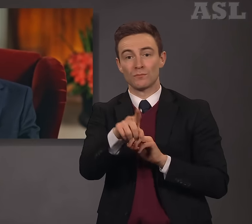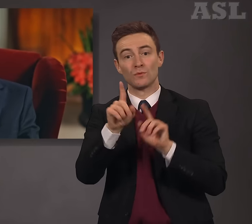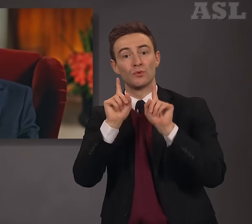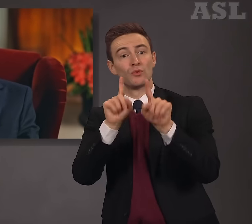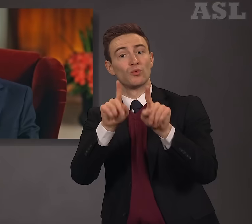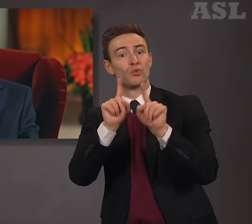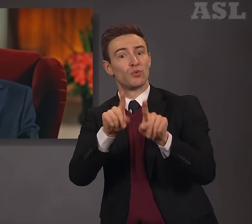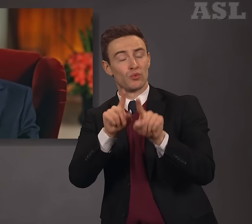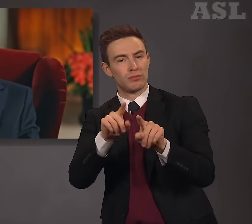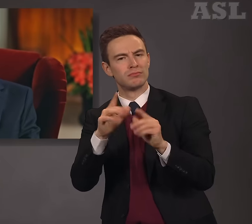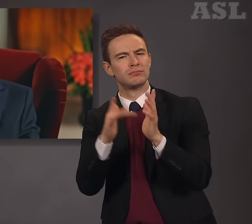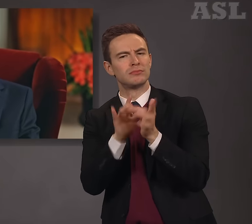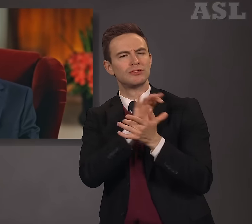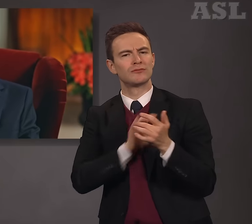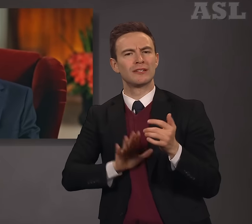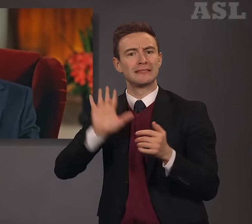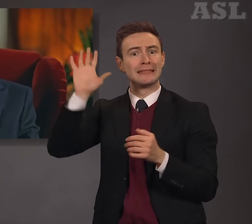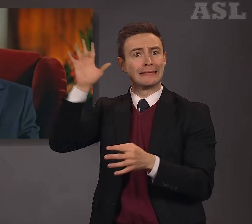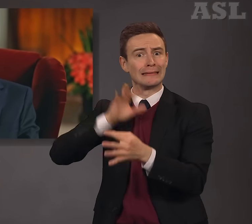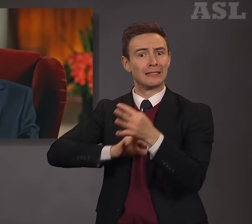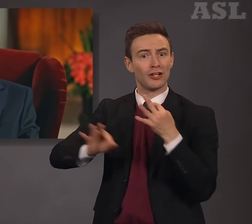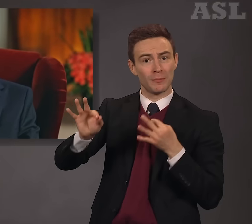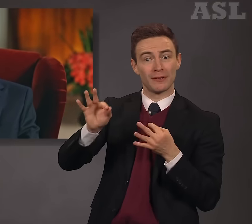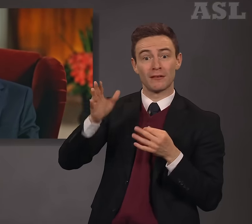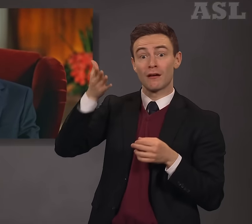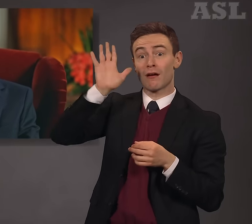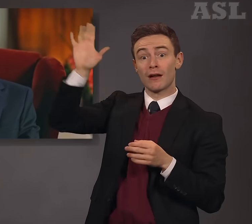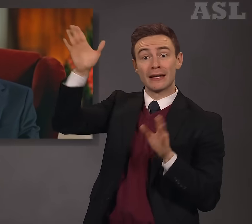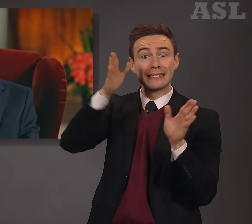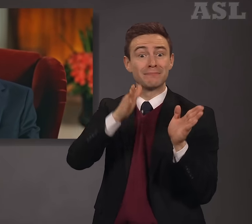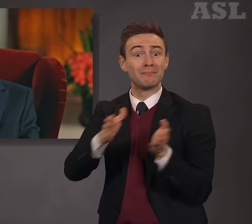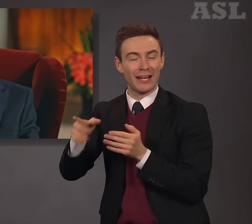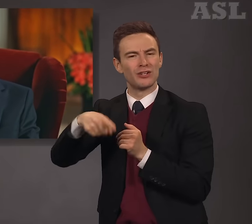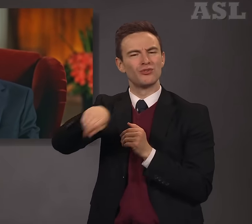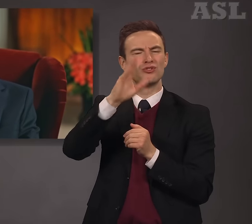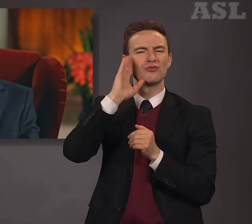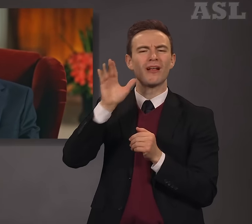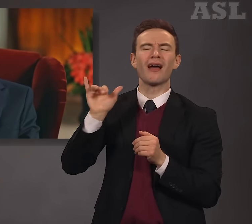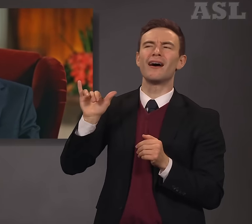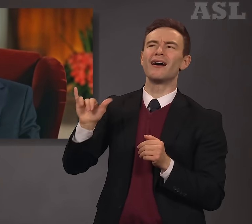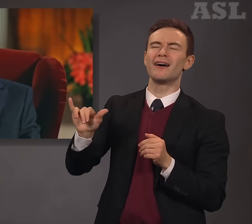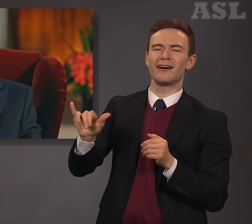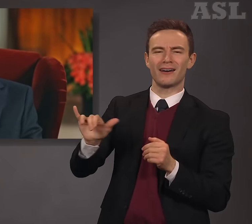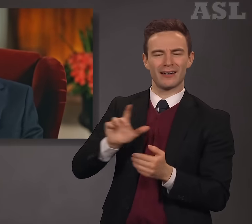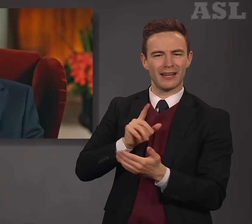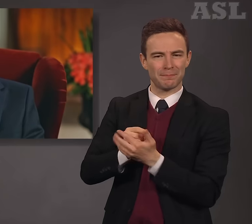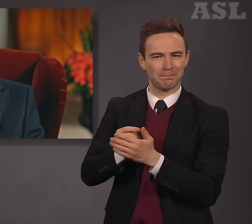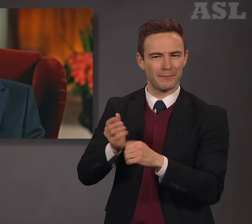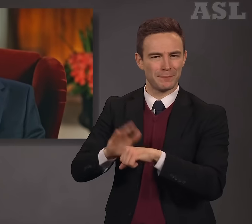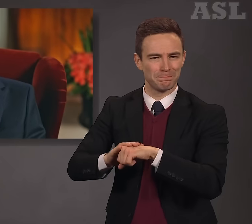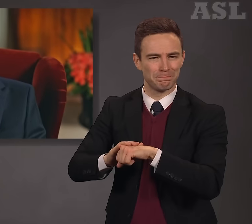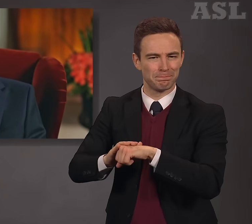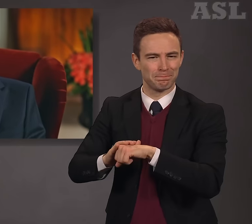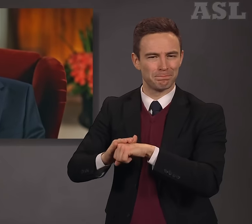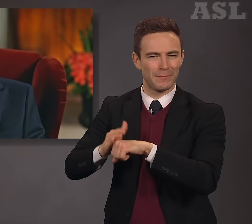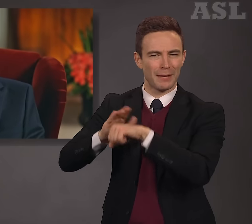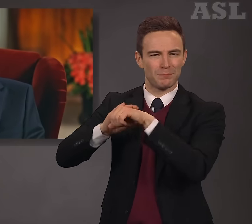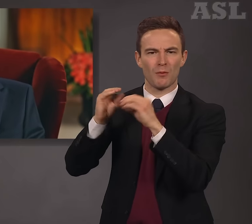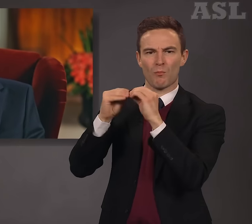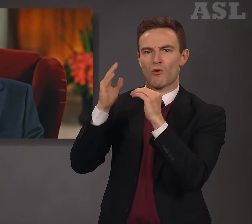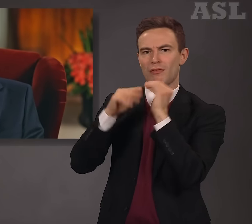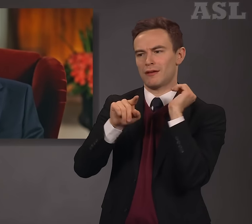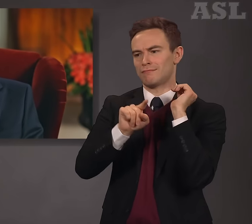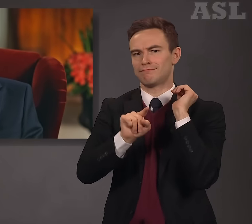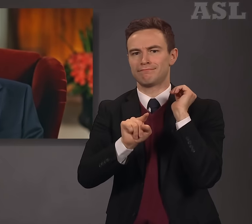Nothing will bolster your testimony of the Lord Jesus Christ and His atonement, or help you